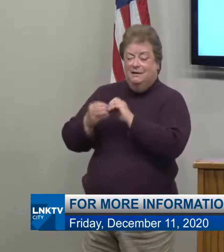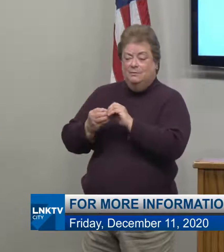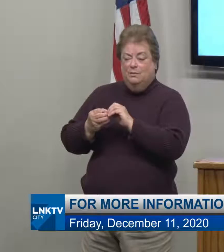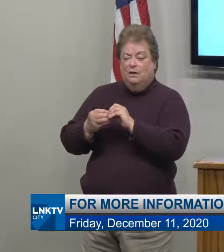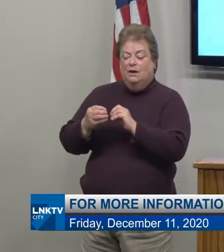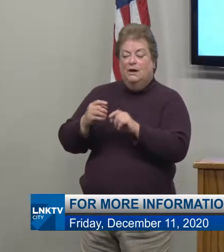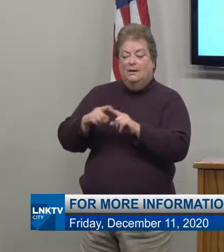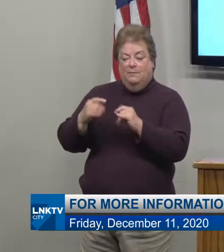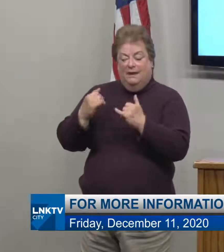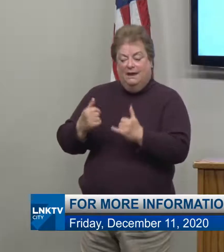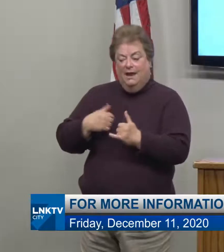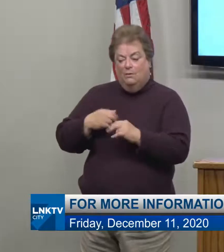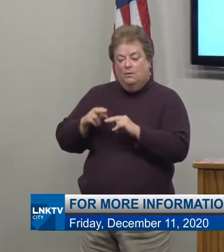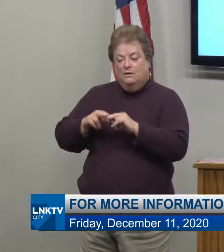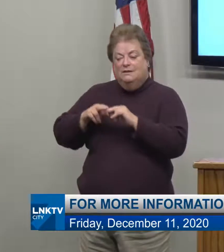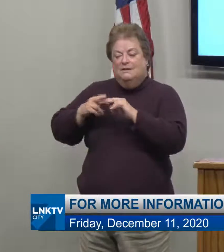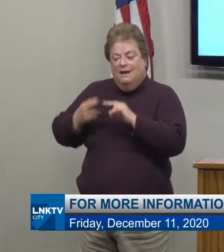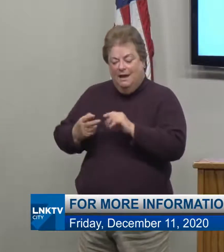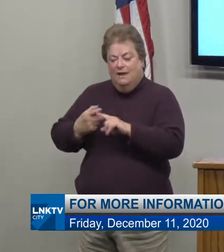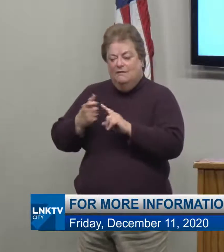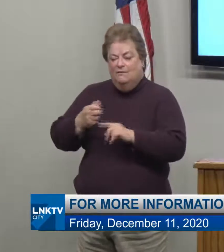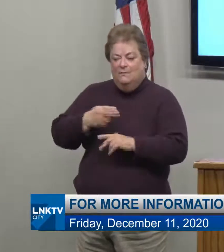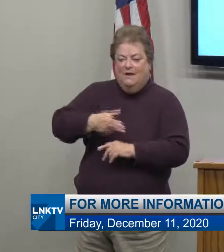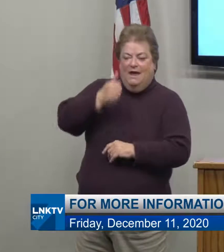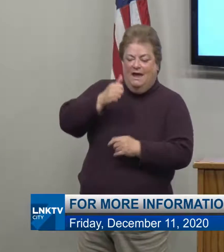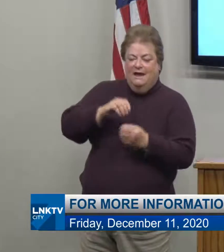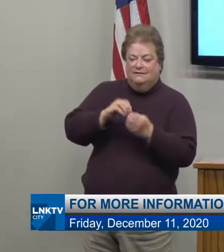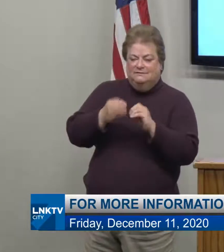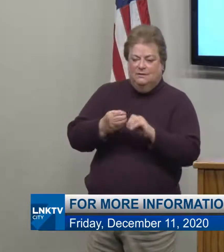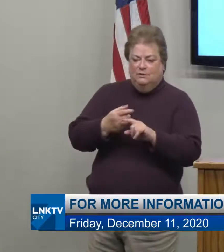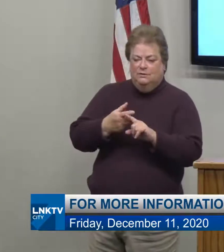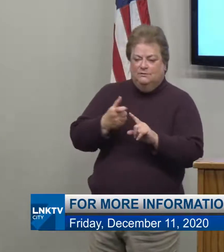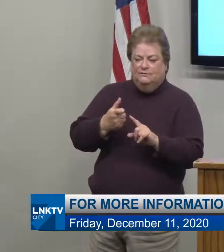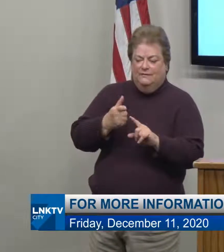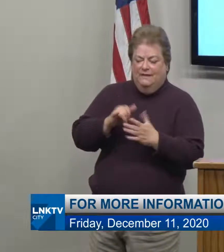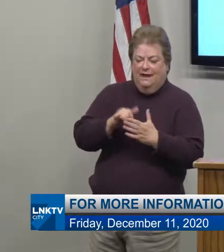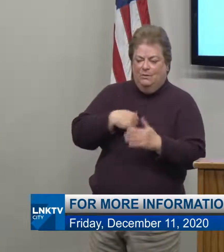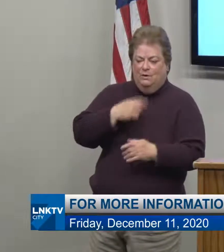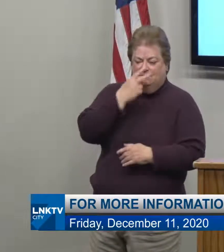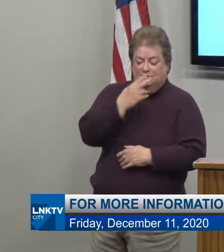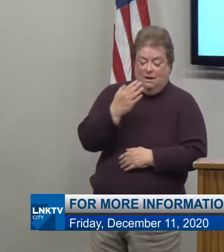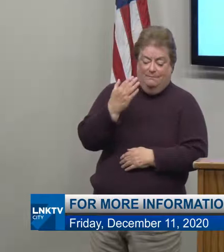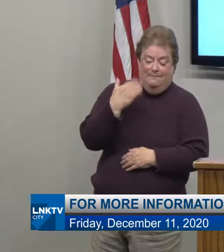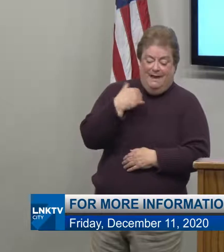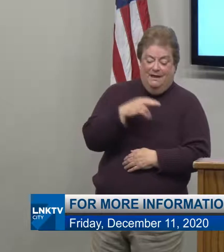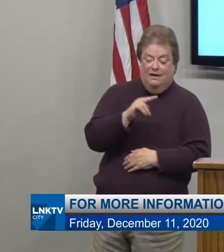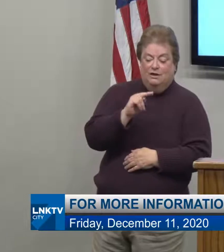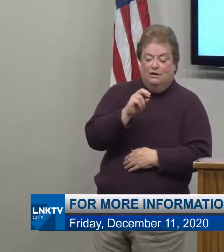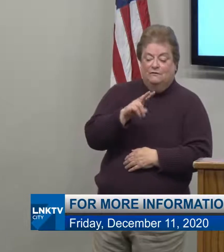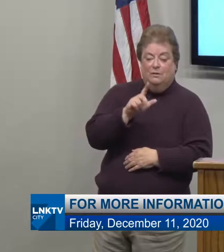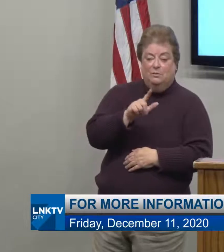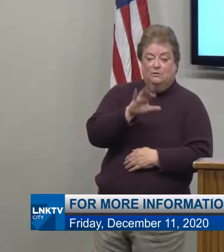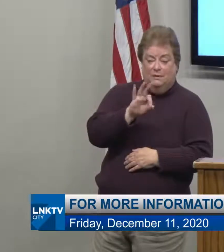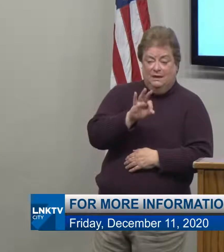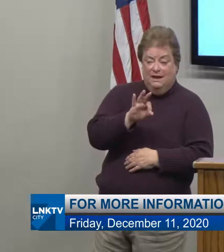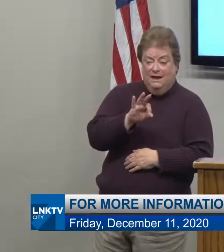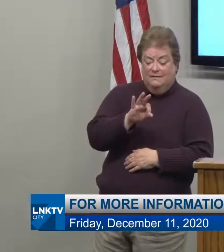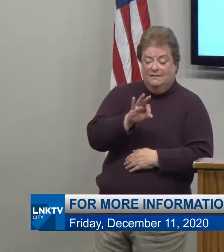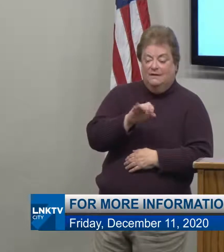the highest number of COVID-19 hospitalizations we saw on November 29th,